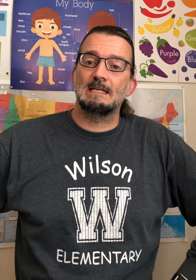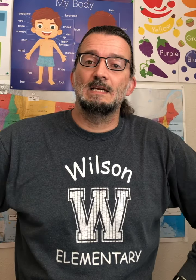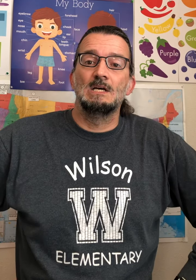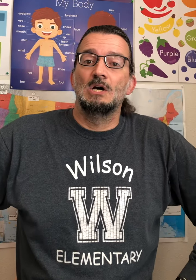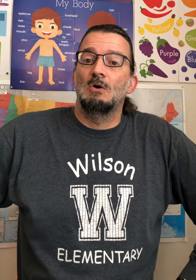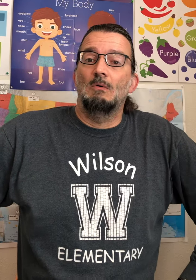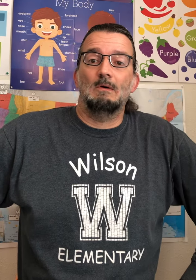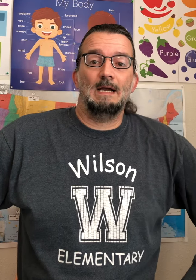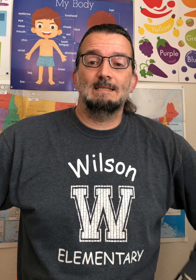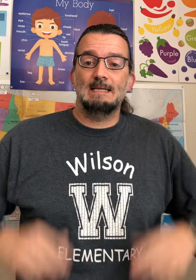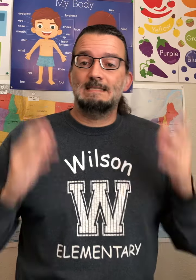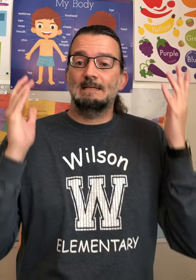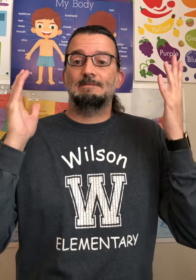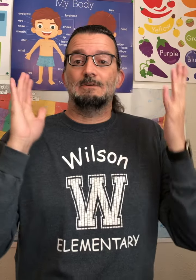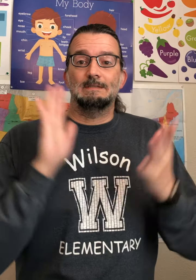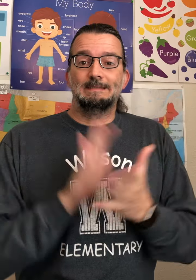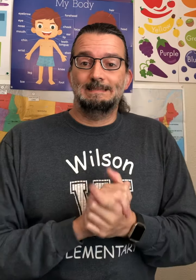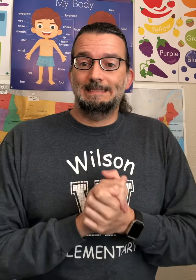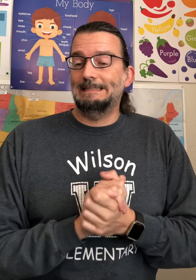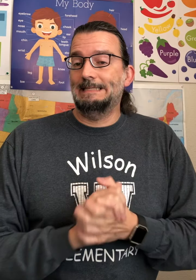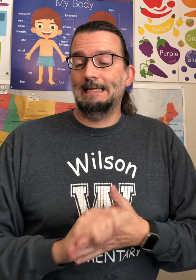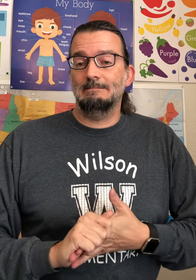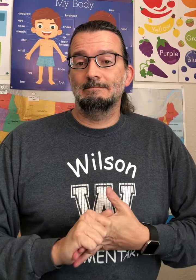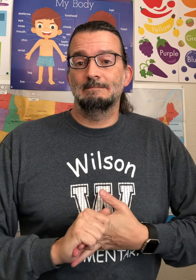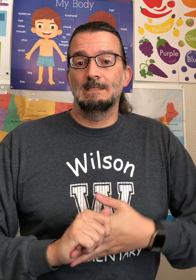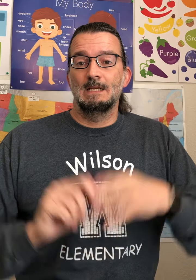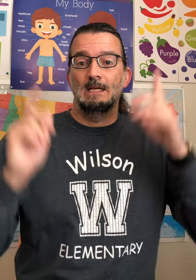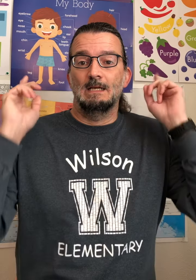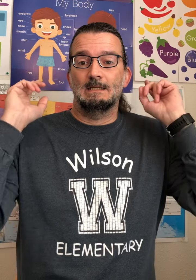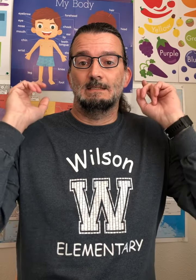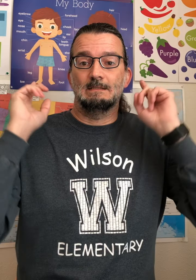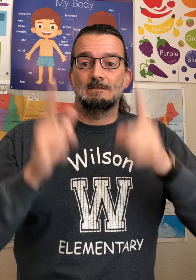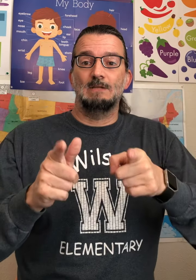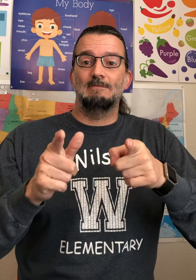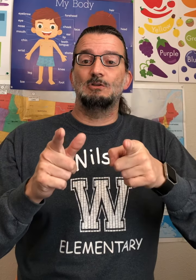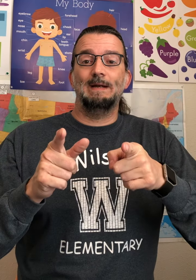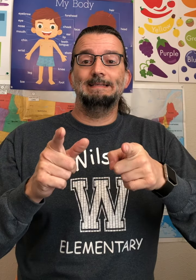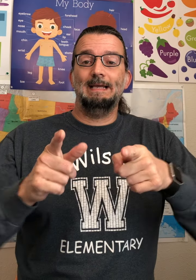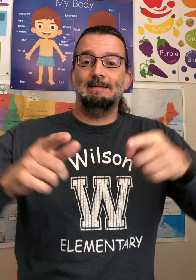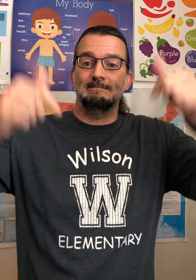Well, guys, that's it for day 10. Have a great day.